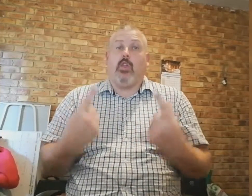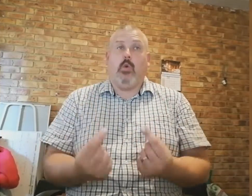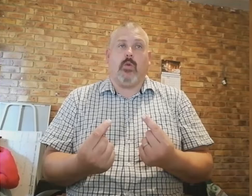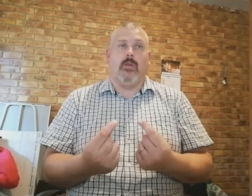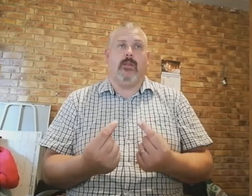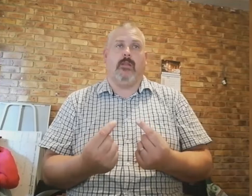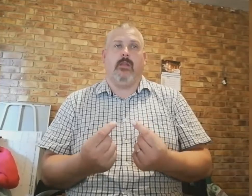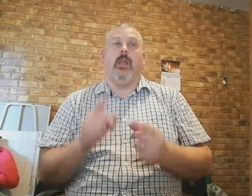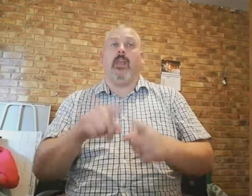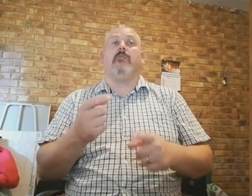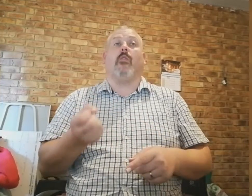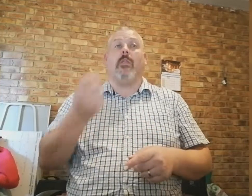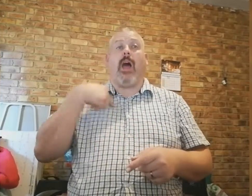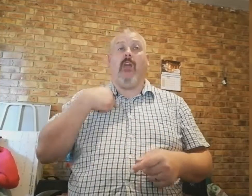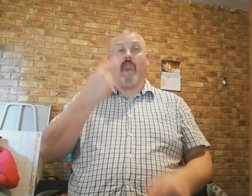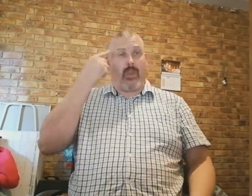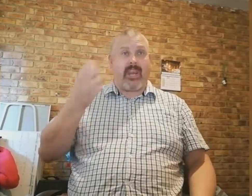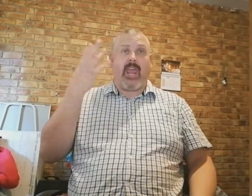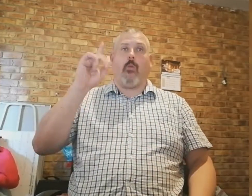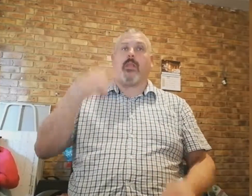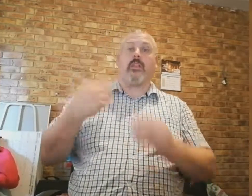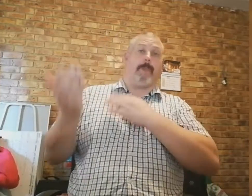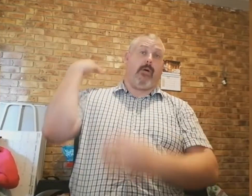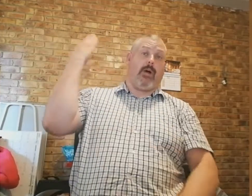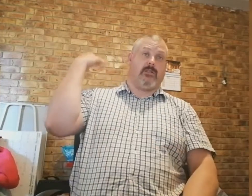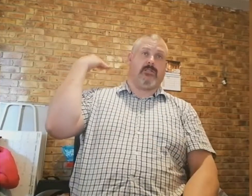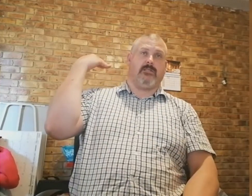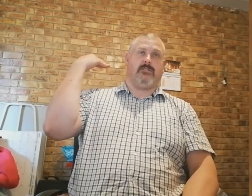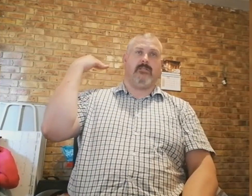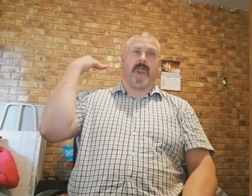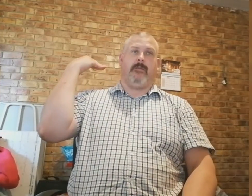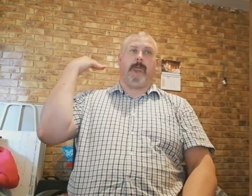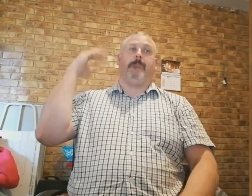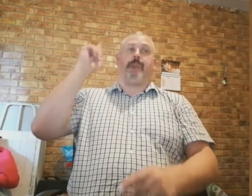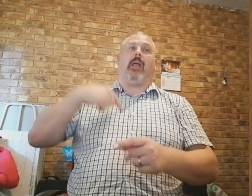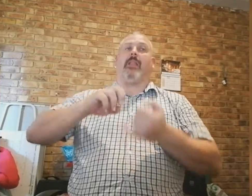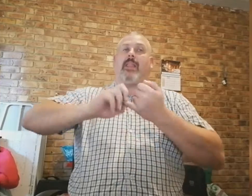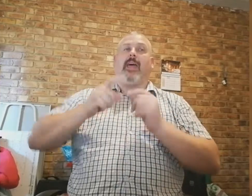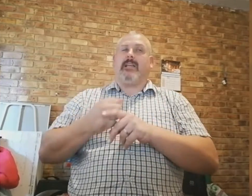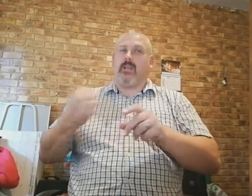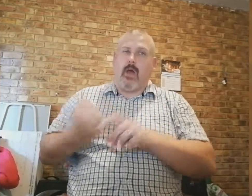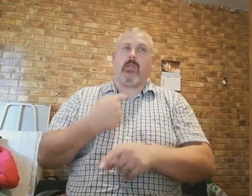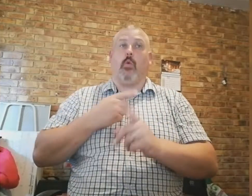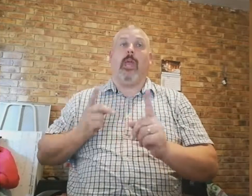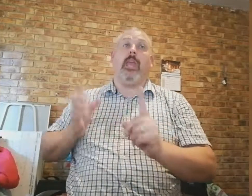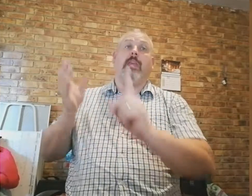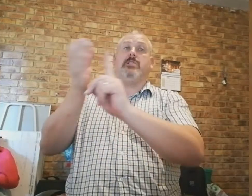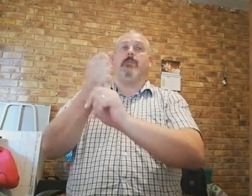do, is I forget what the past. And that is hard to reach